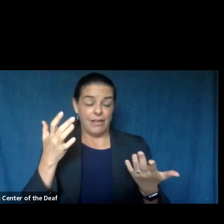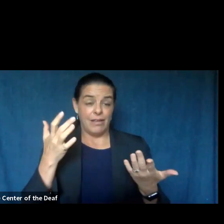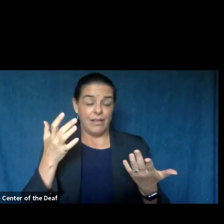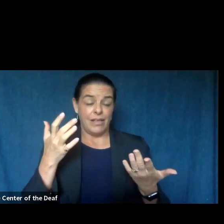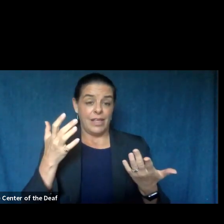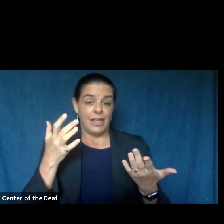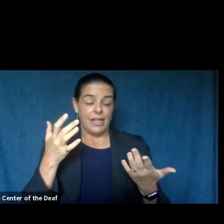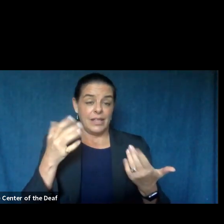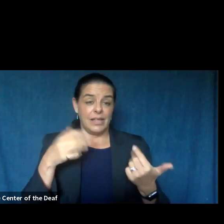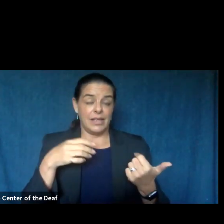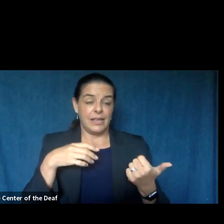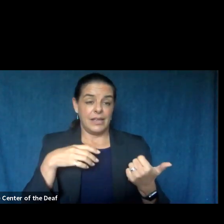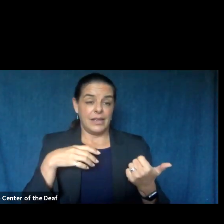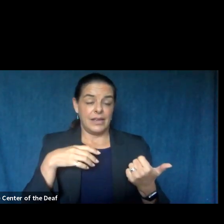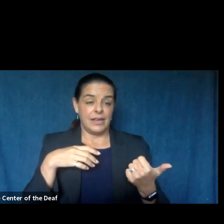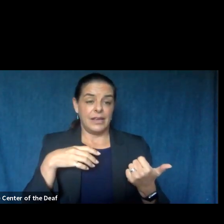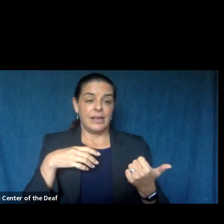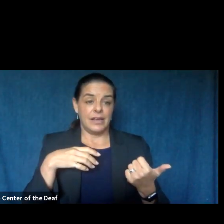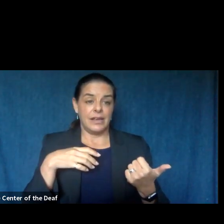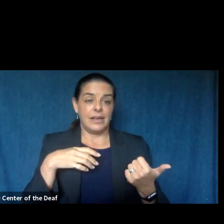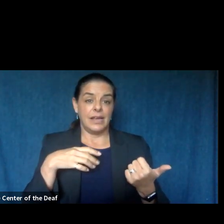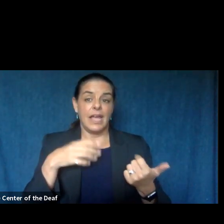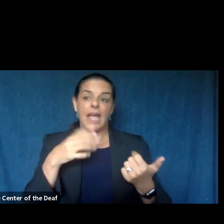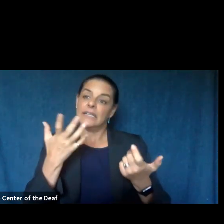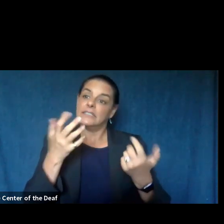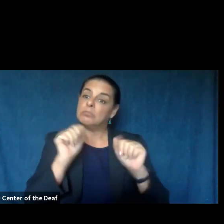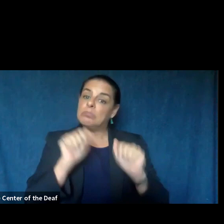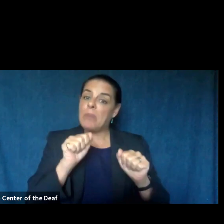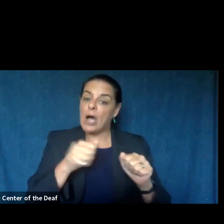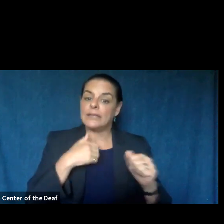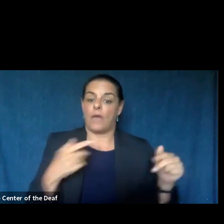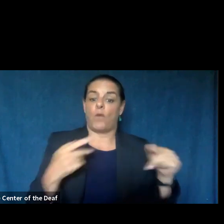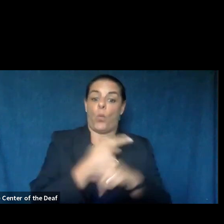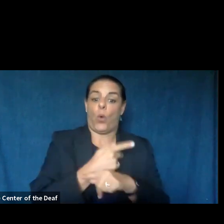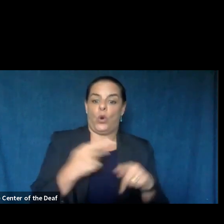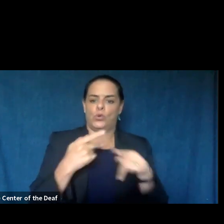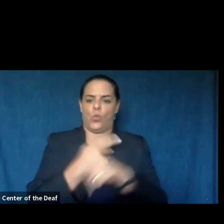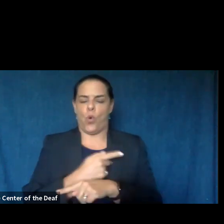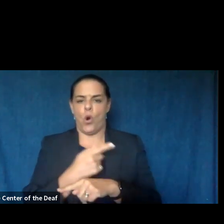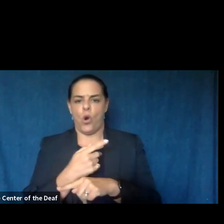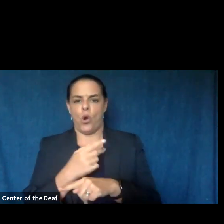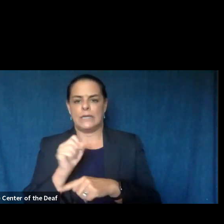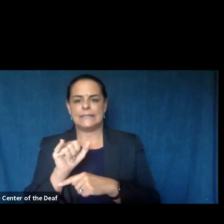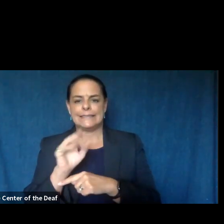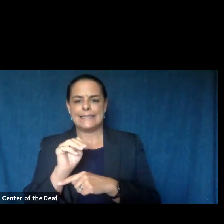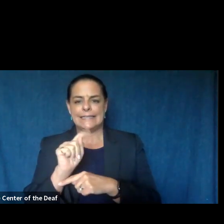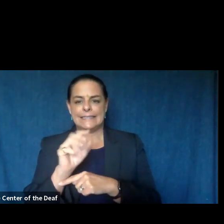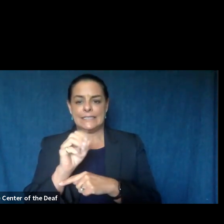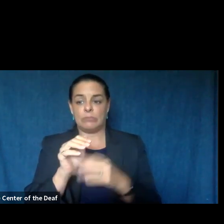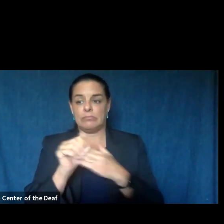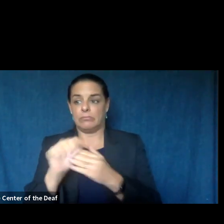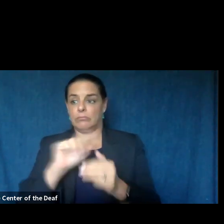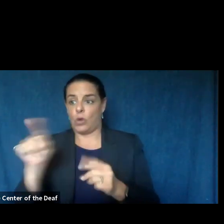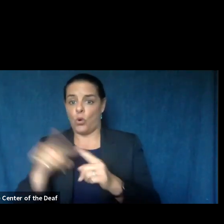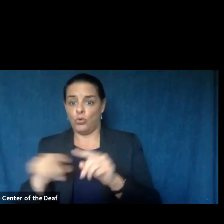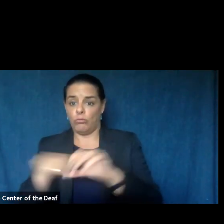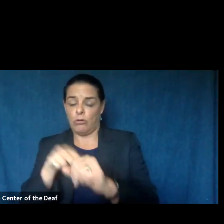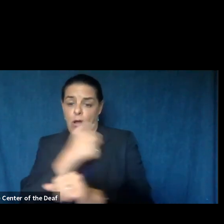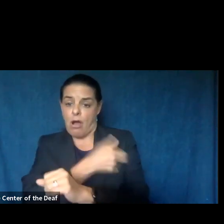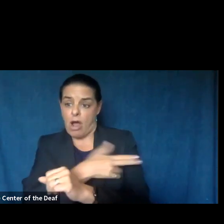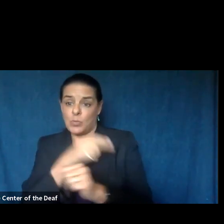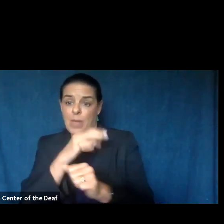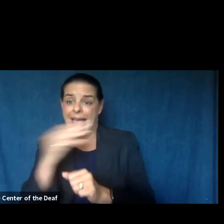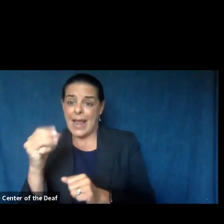to have worsening symptoms that would lead to hospitalization and or death. Do you have the exact number,